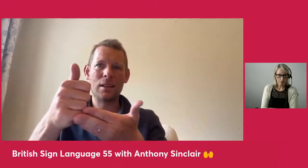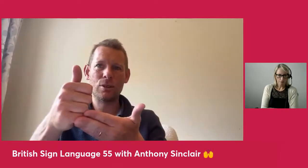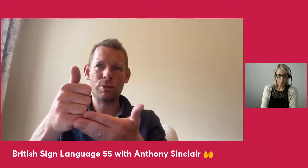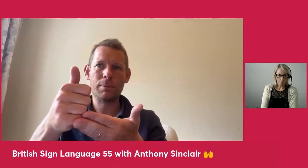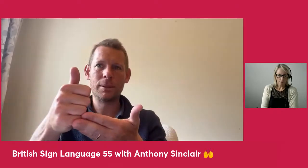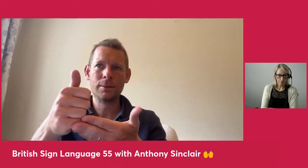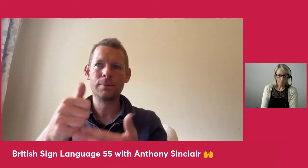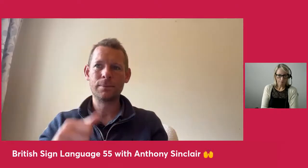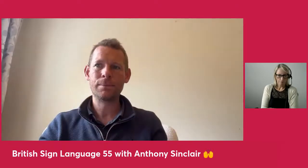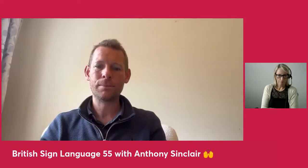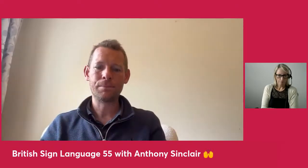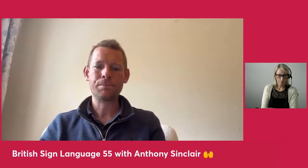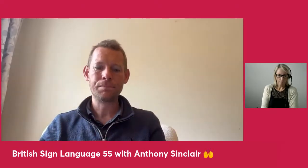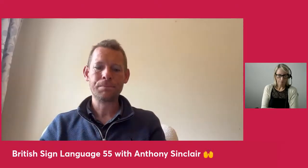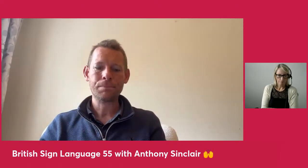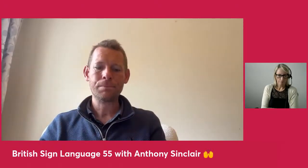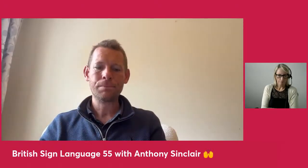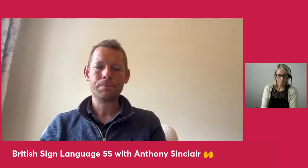Music therapy.